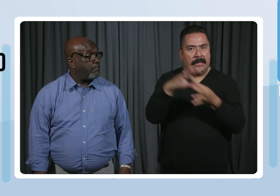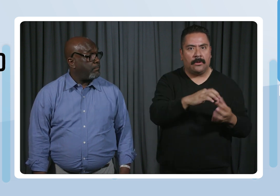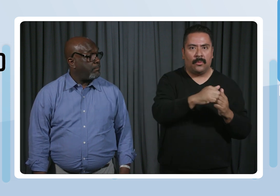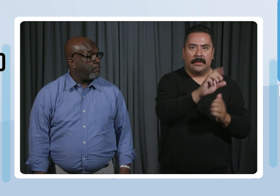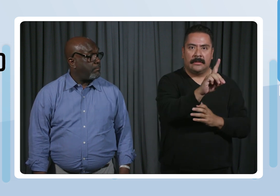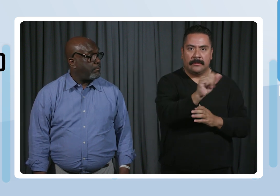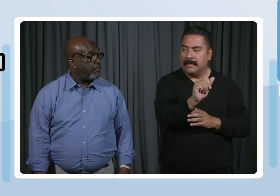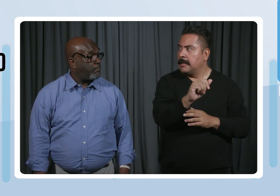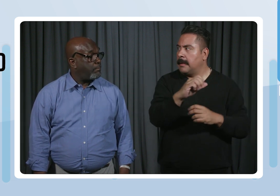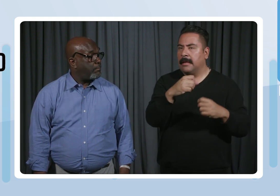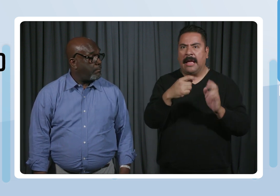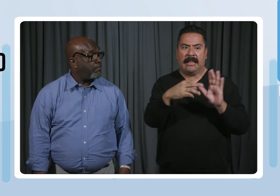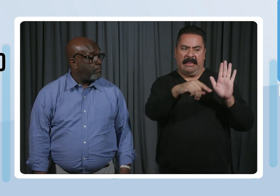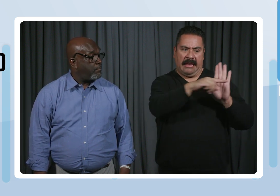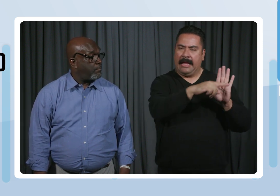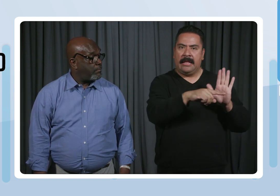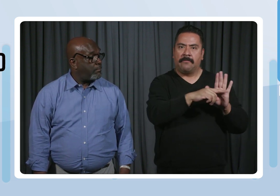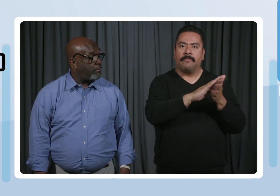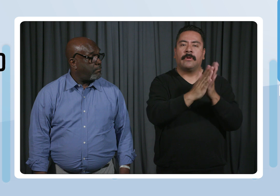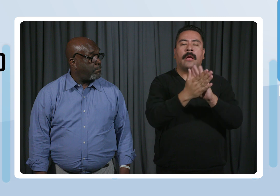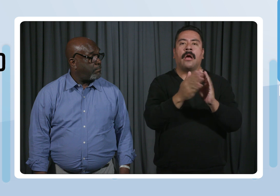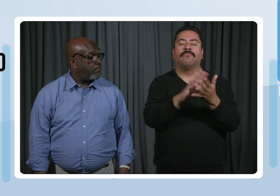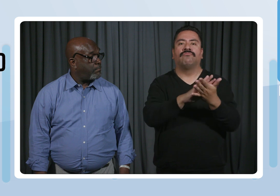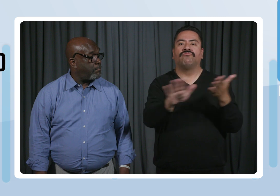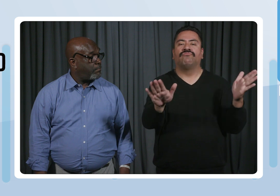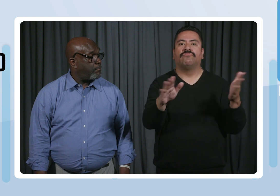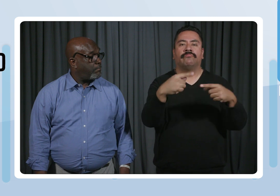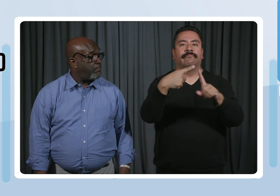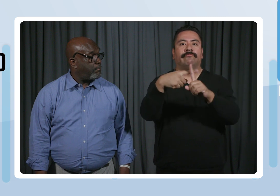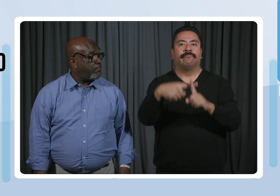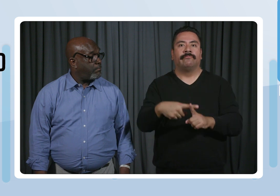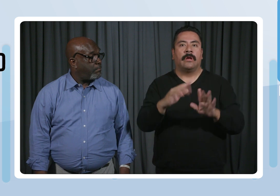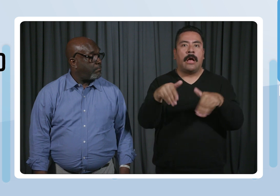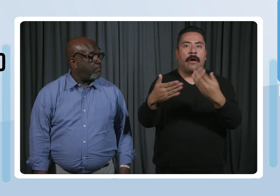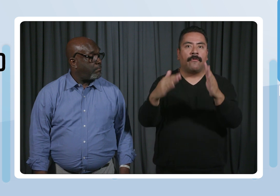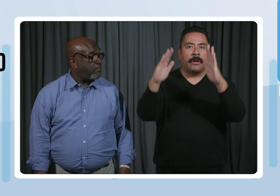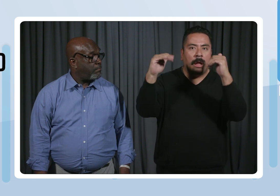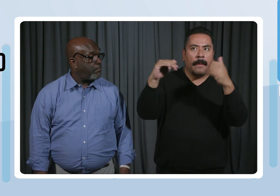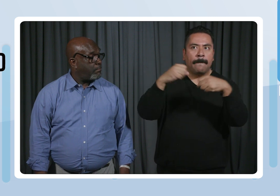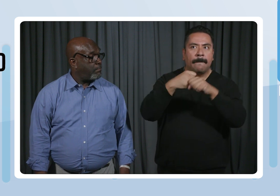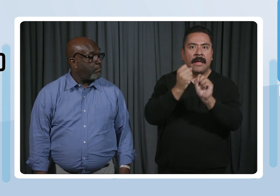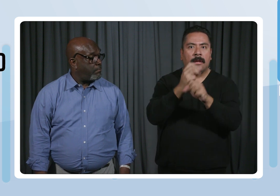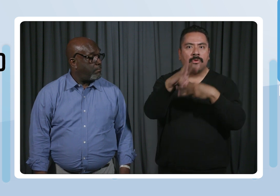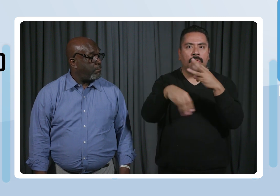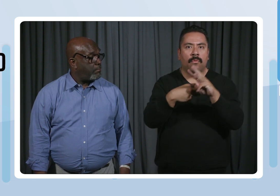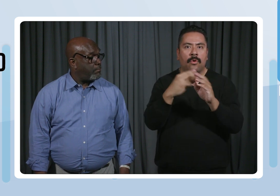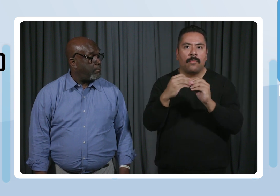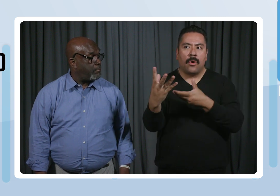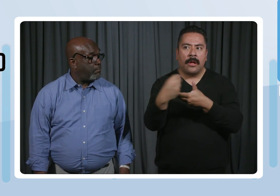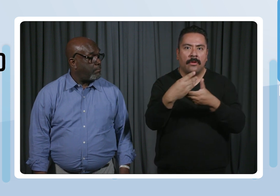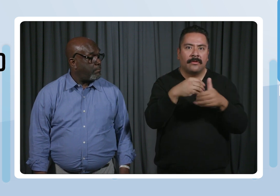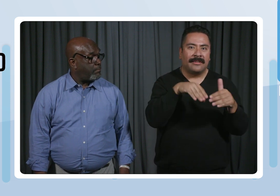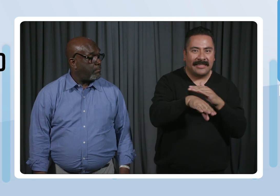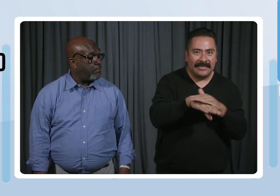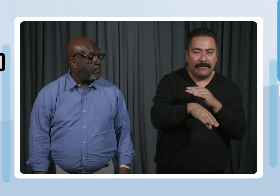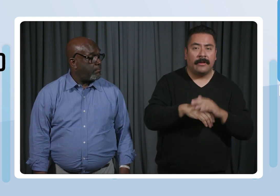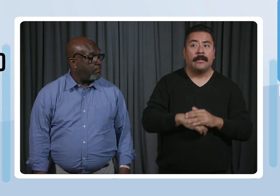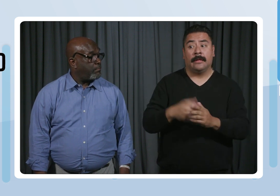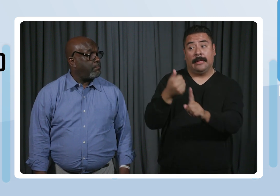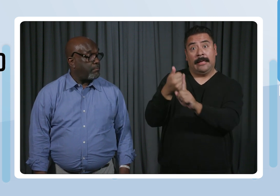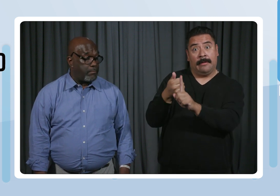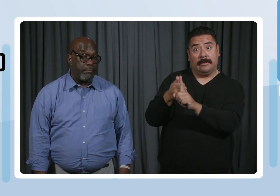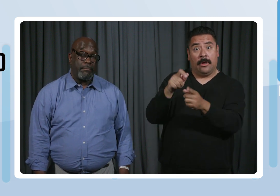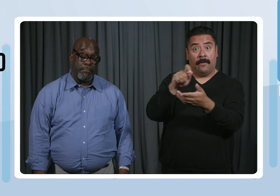and to destigmatize disability, offering hope and making the world more inclusive and accessible. Emily is